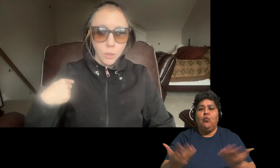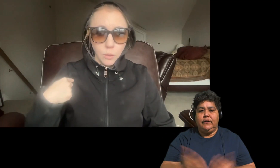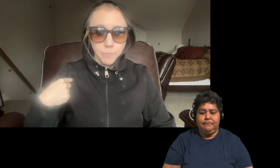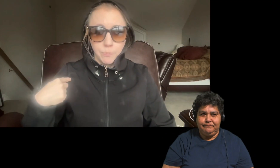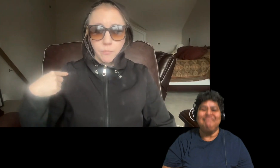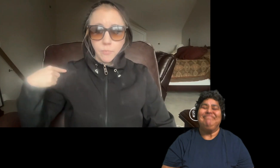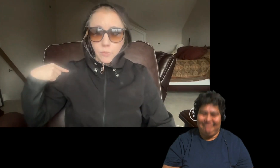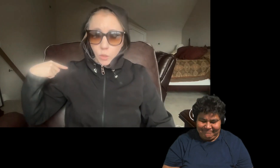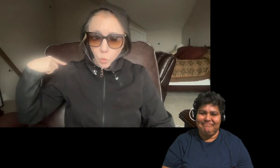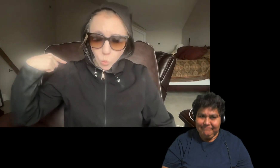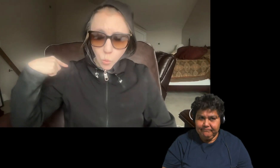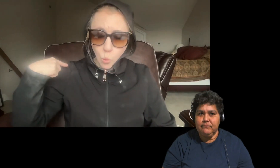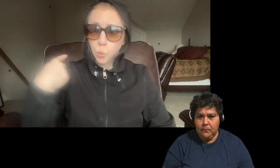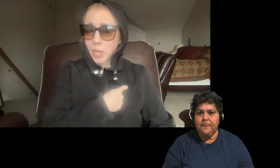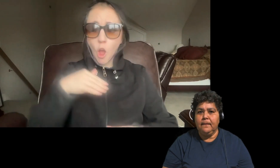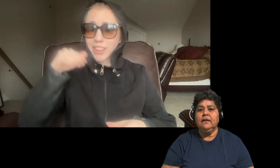Yes.